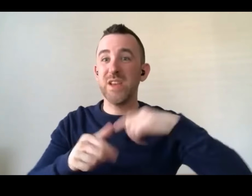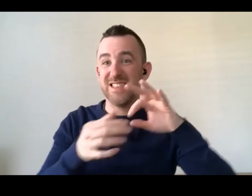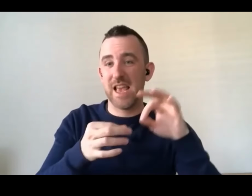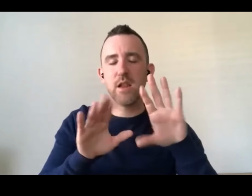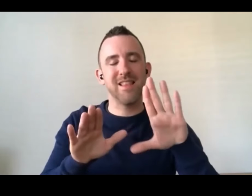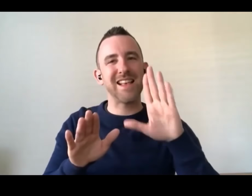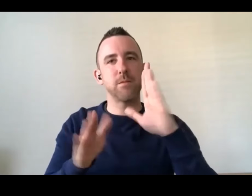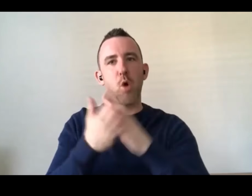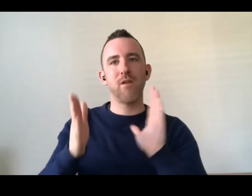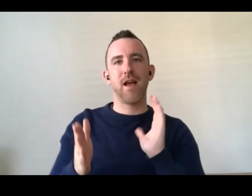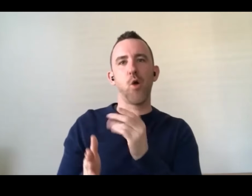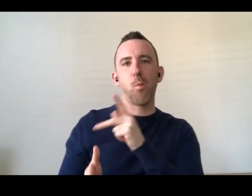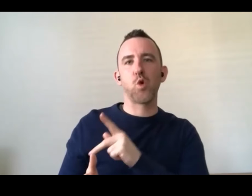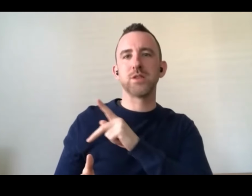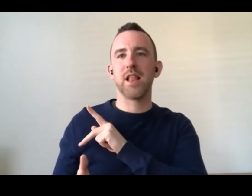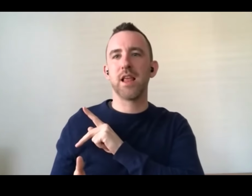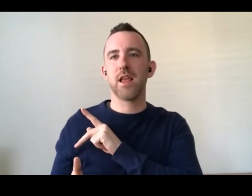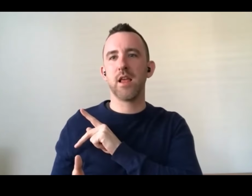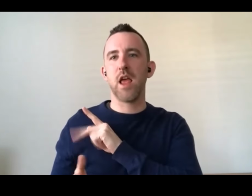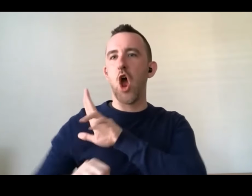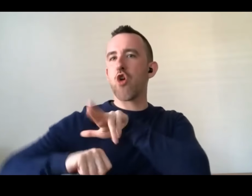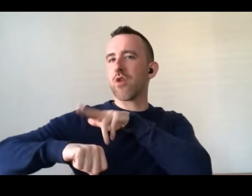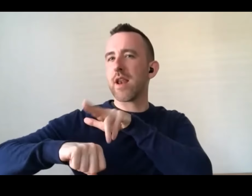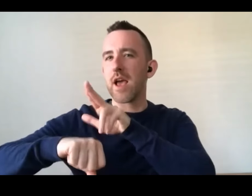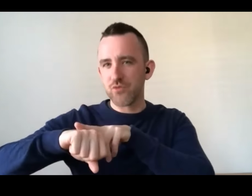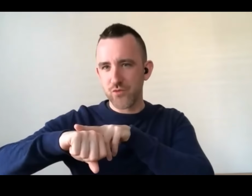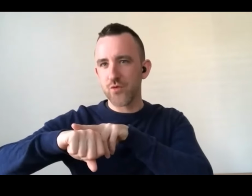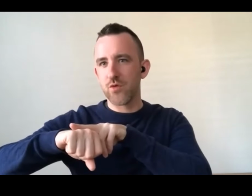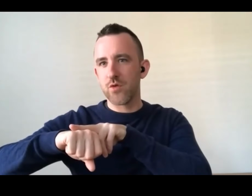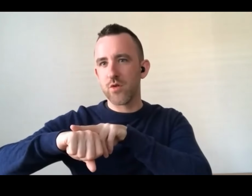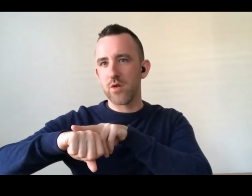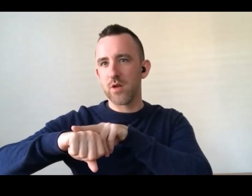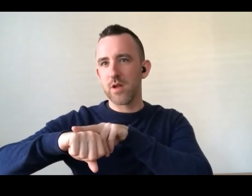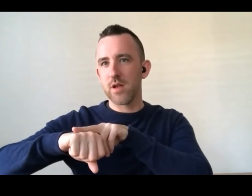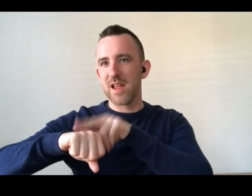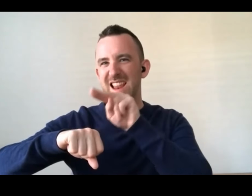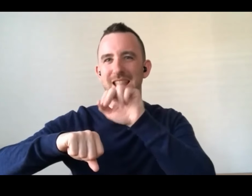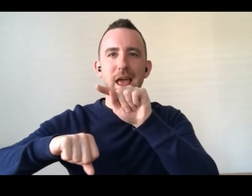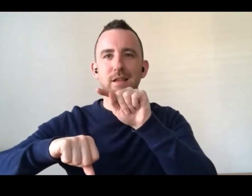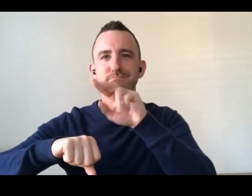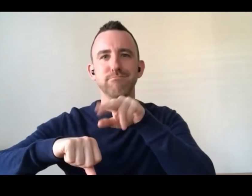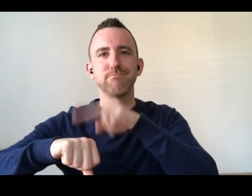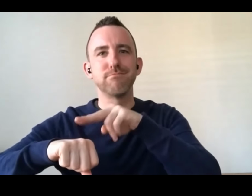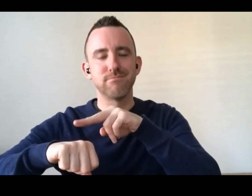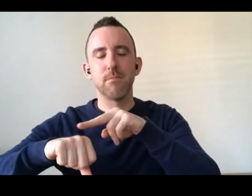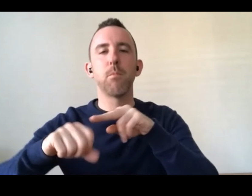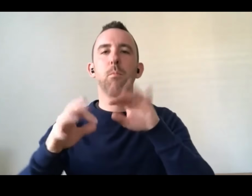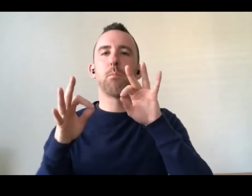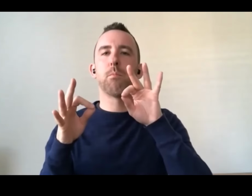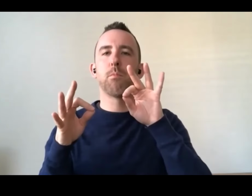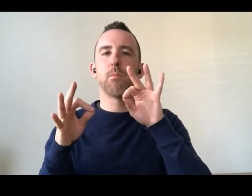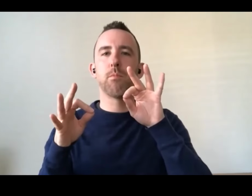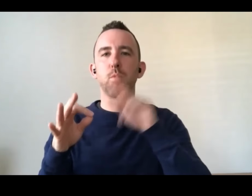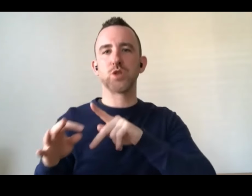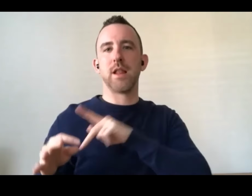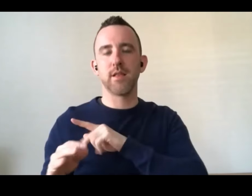our charming, our naturally nat personality. Try to submit high resolution